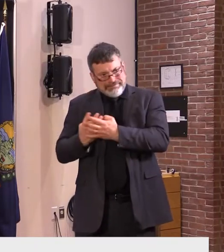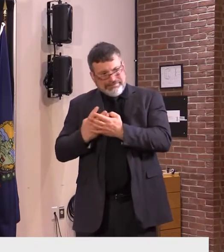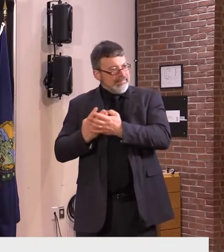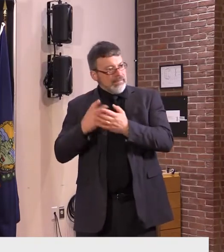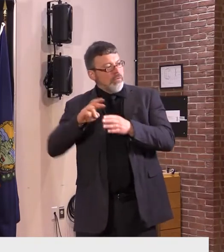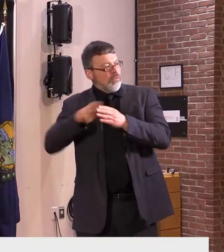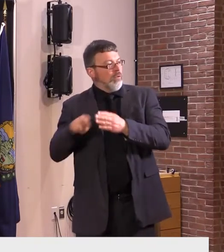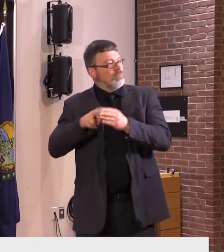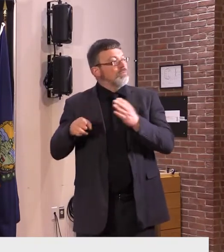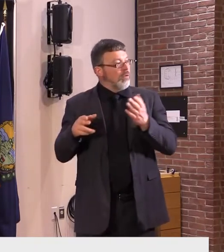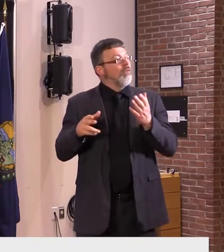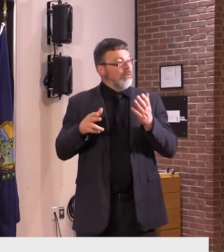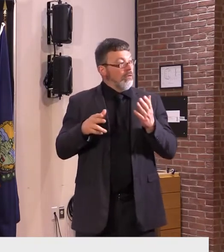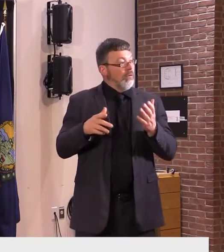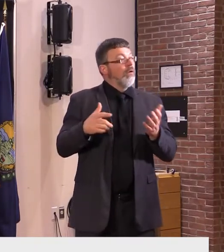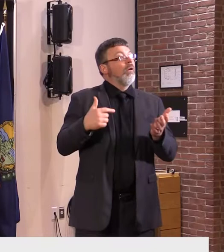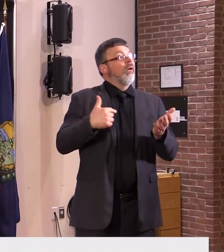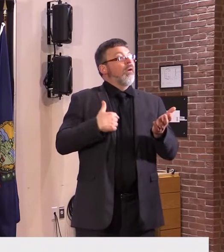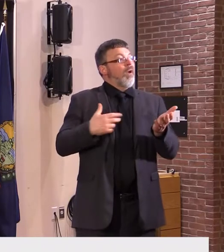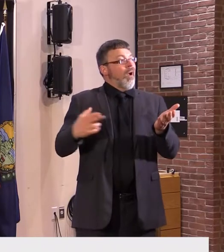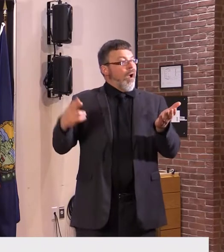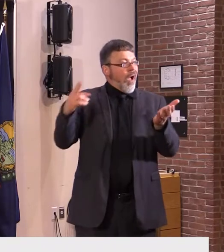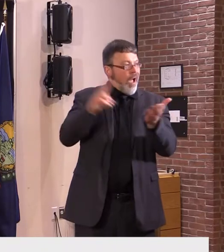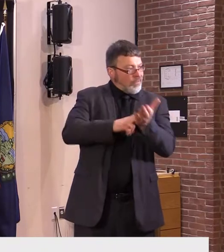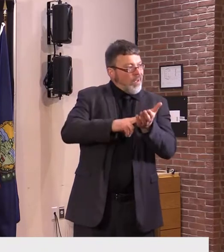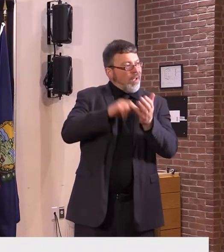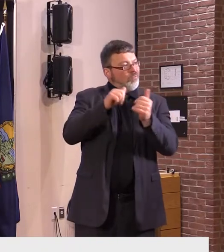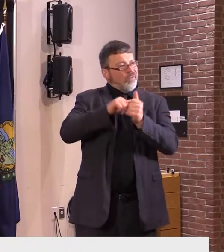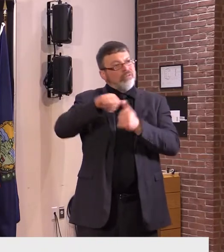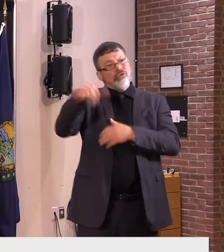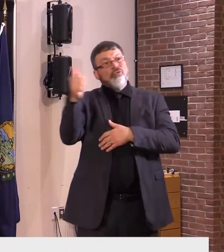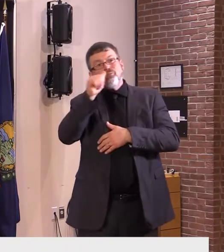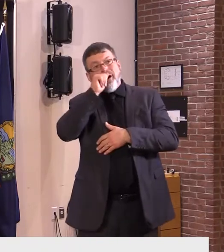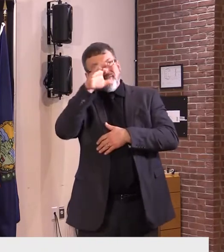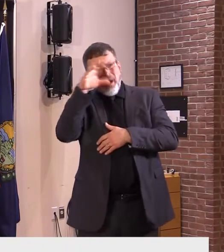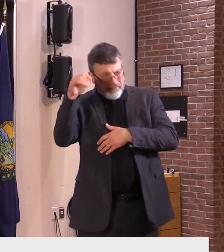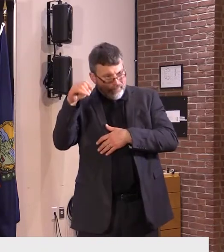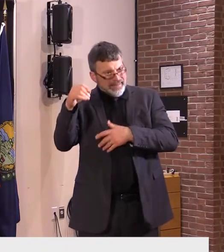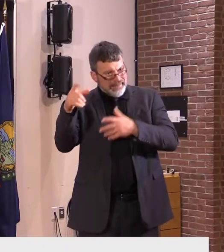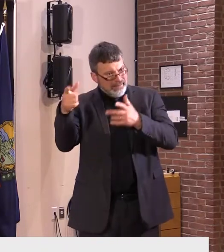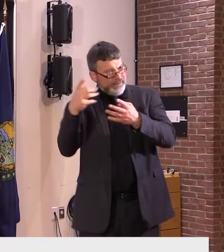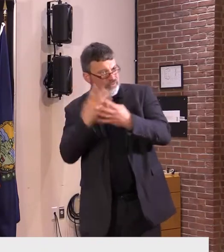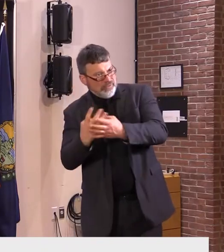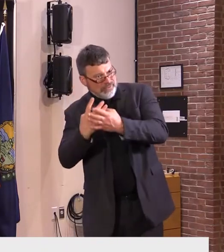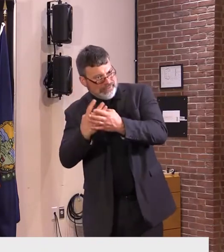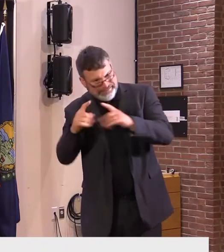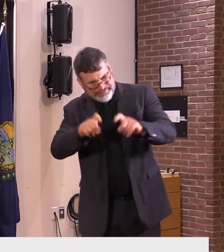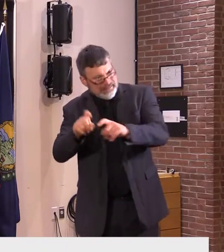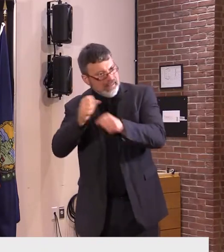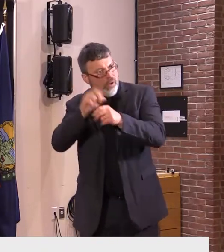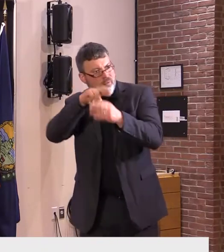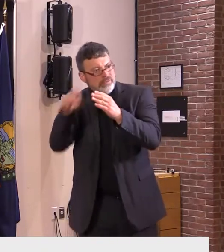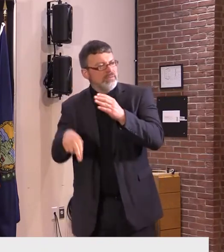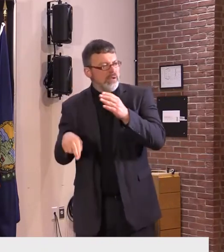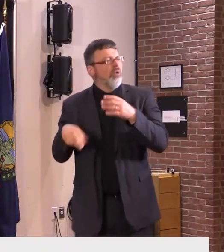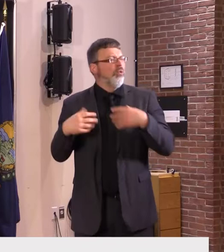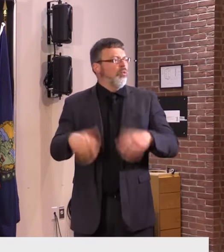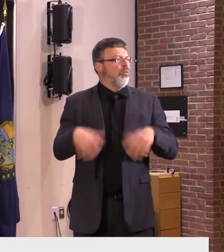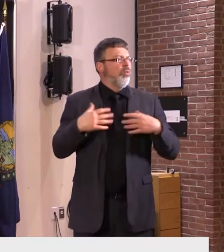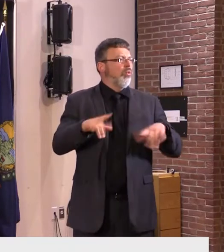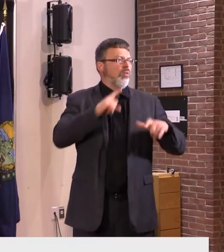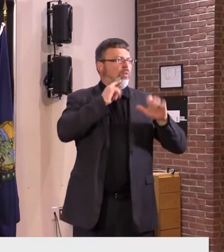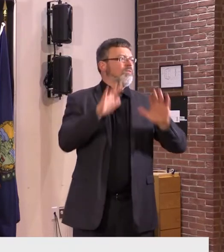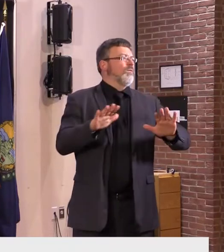testing and vaccine centers, and finally, in our most recent phase, distributing home take-home